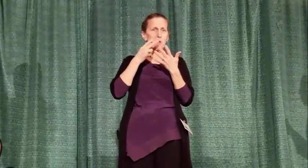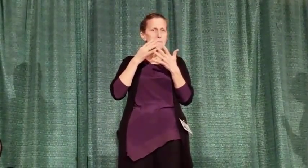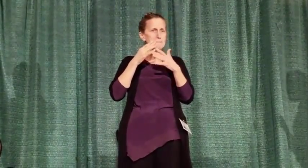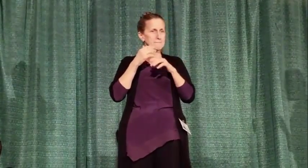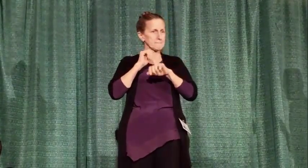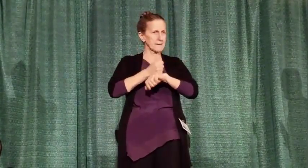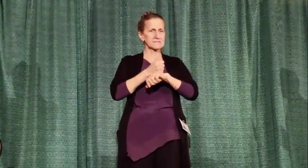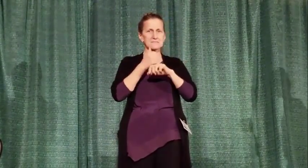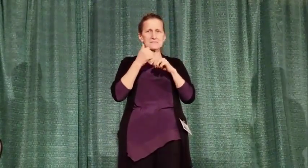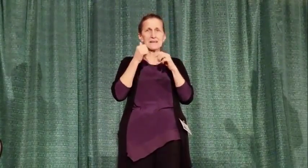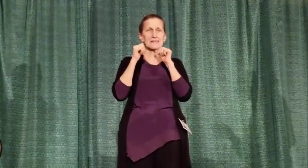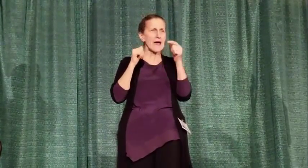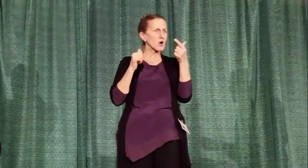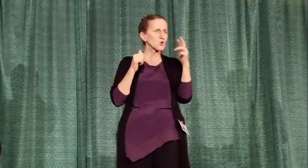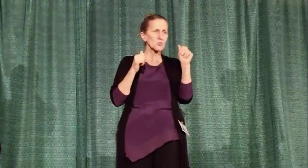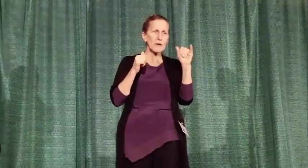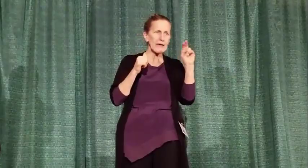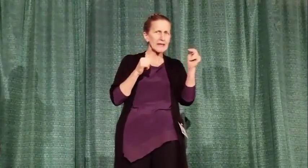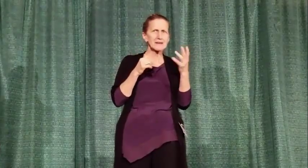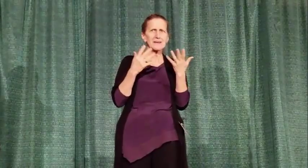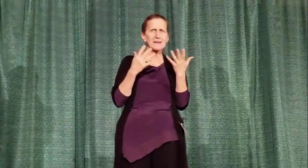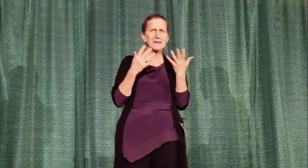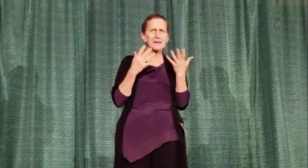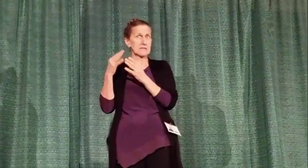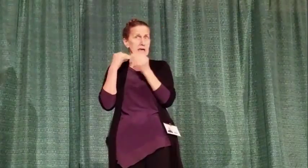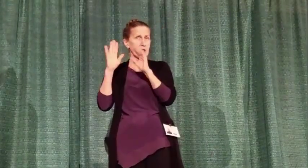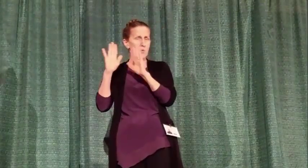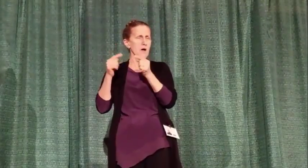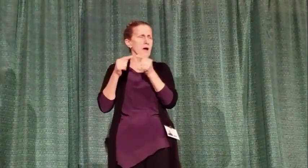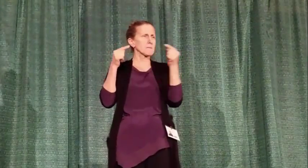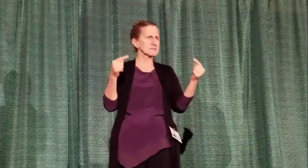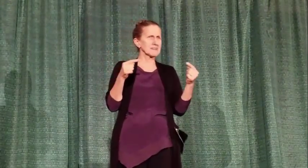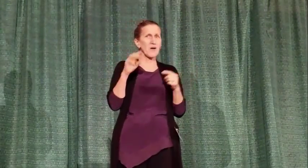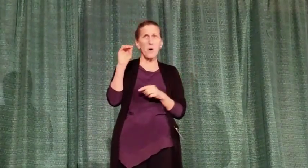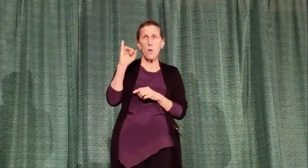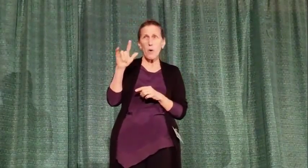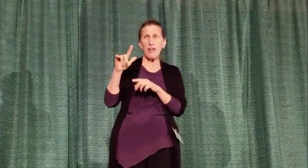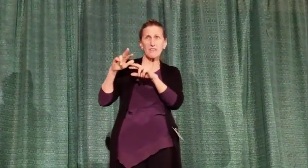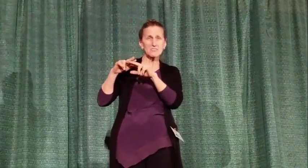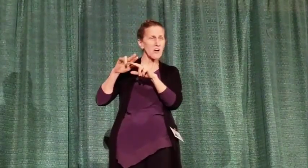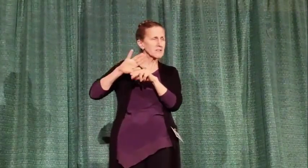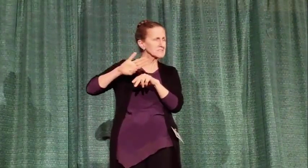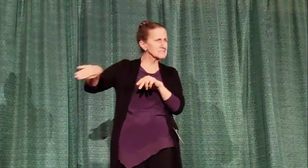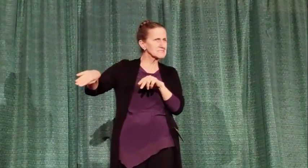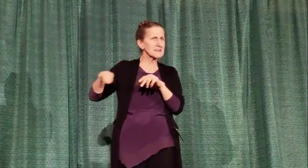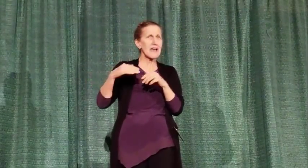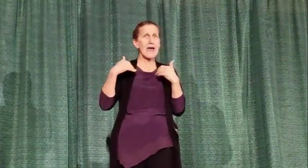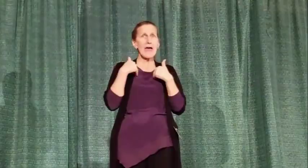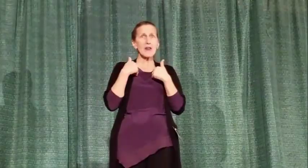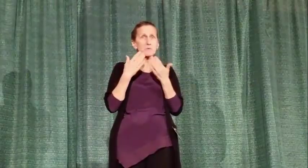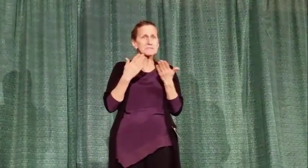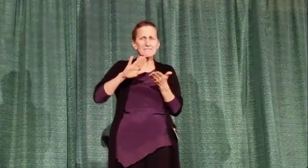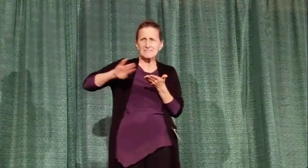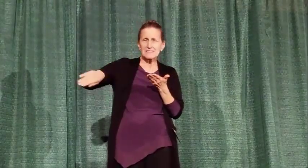not grain-based. It's lots of healthy foods, right? We use a lot of oil and salt, and we cut out animal products, either